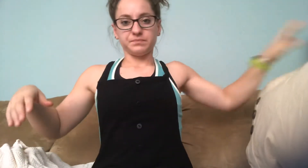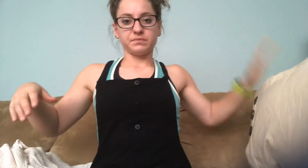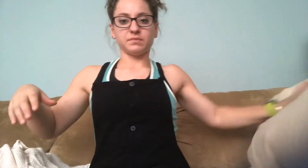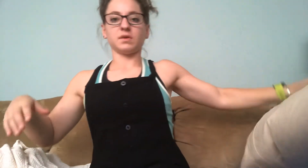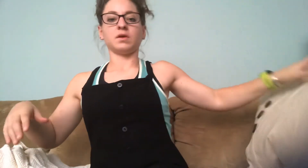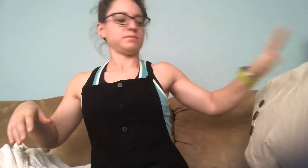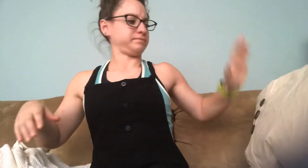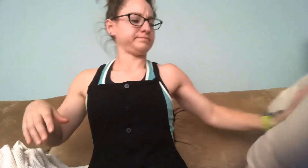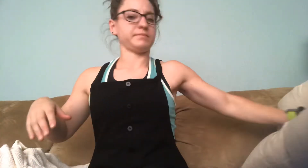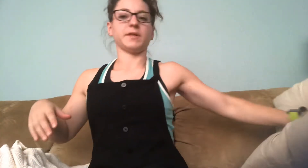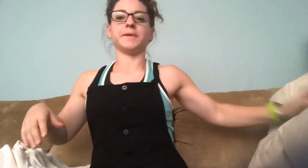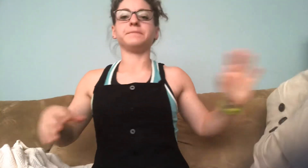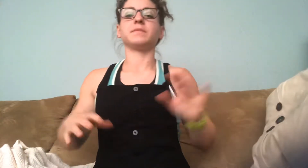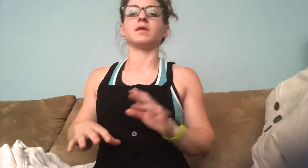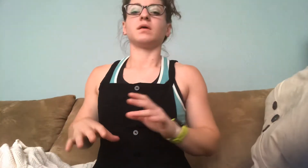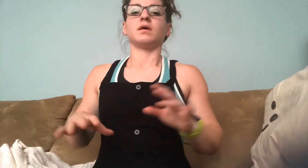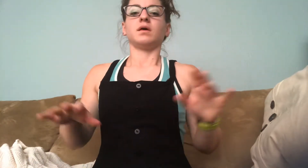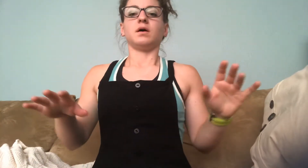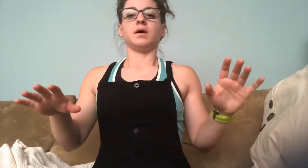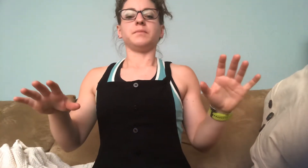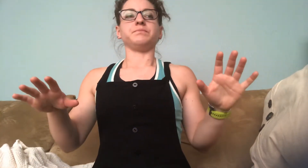space. Okay.